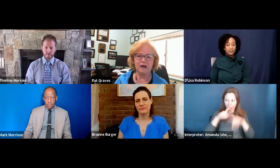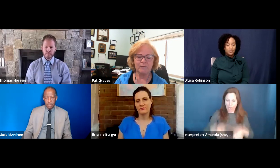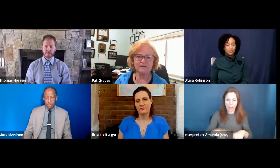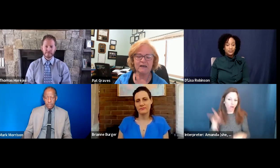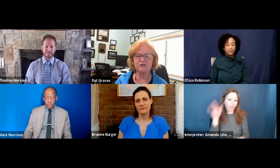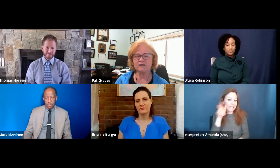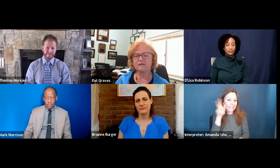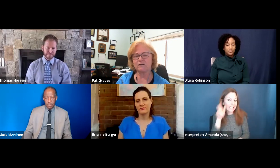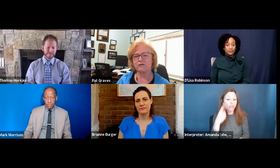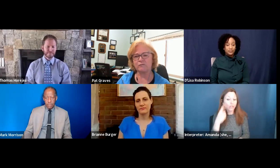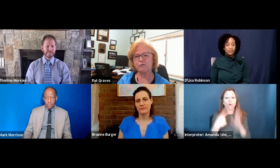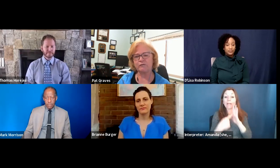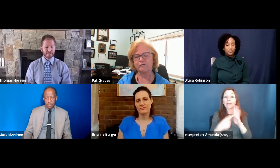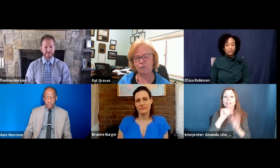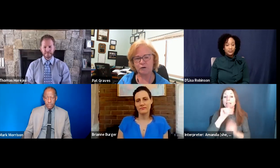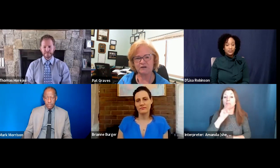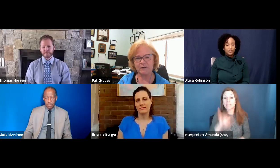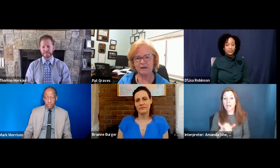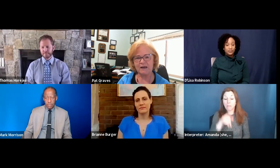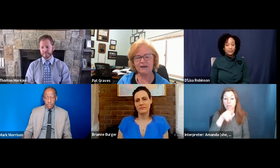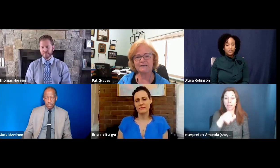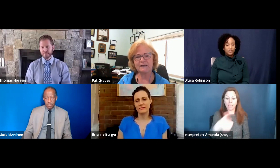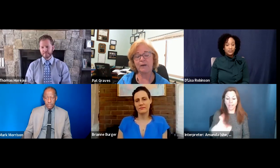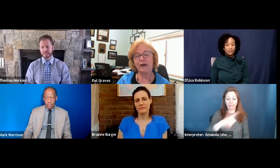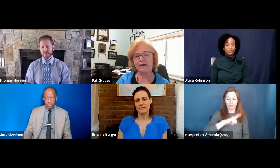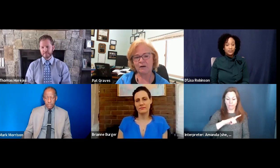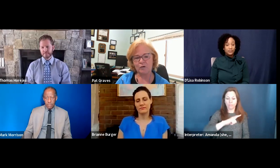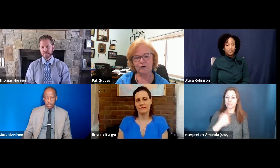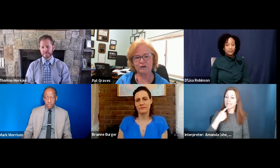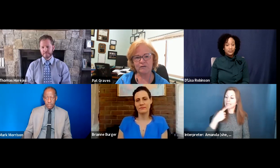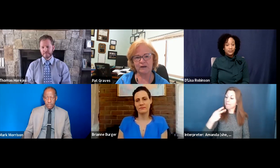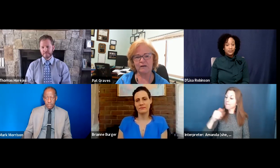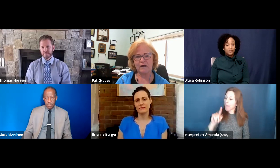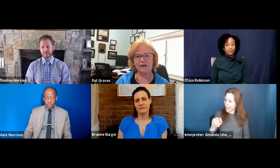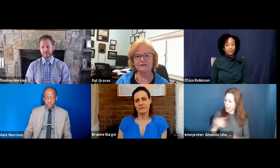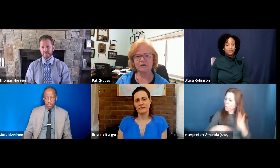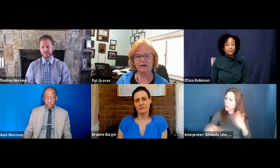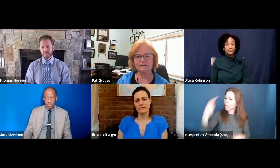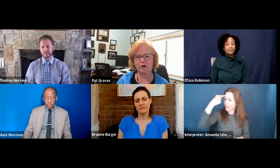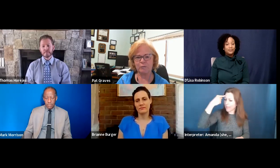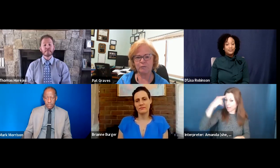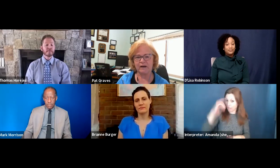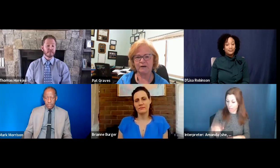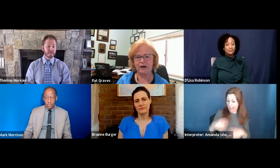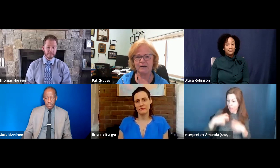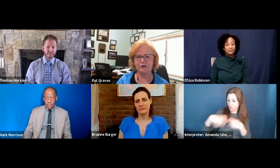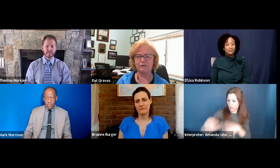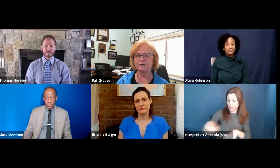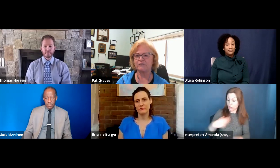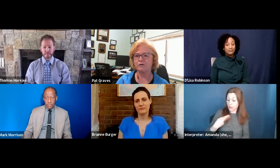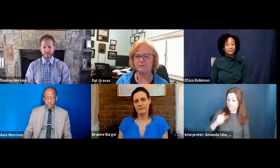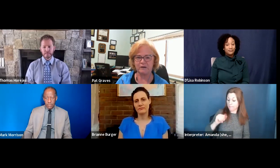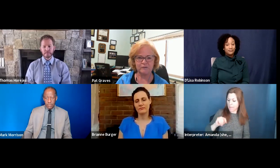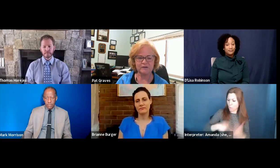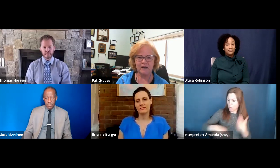When Thomas, he just threw the floor to me. He said, Pat, what do you think? And so as the CART provider, I know